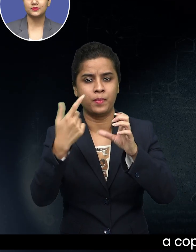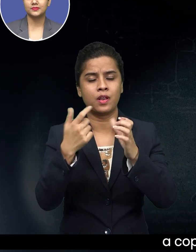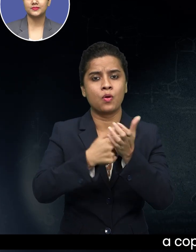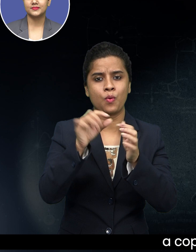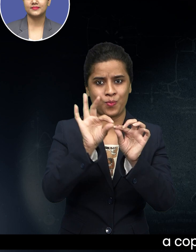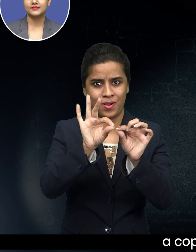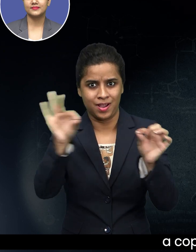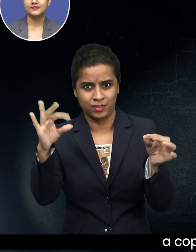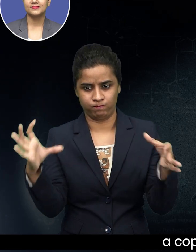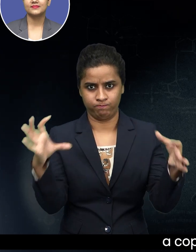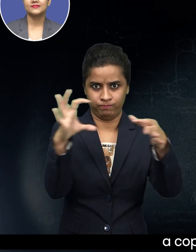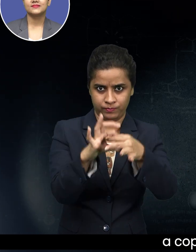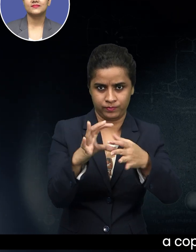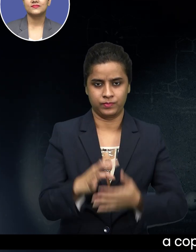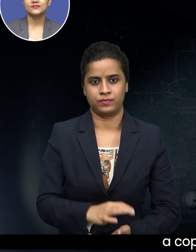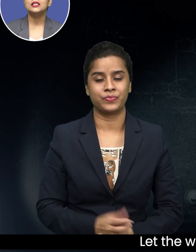circuit.